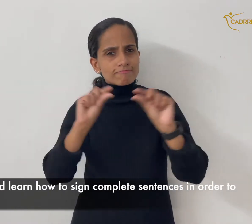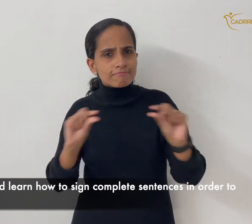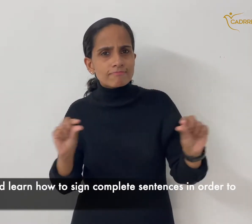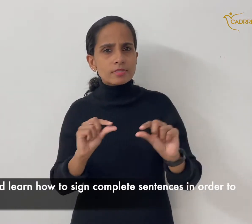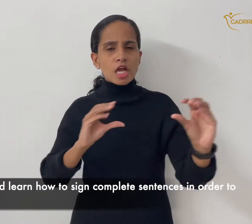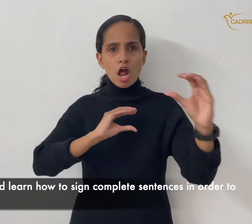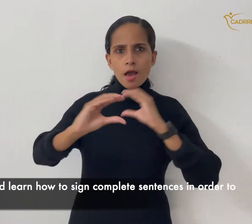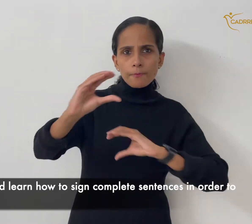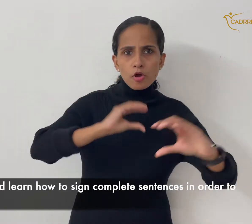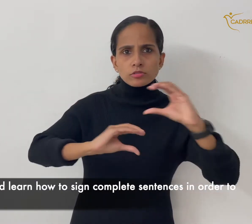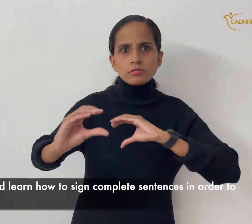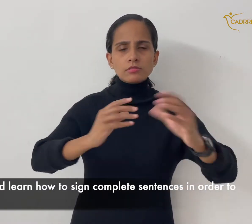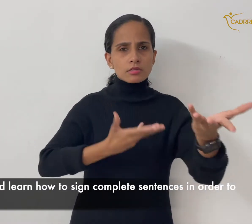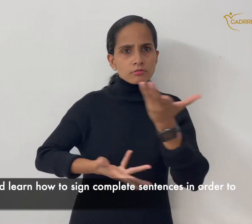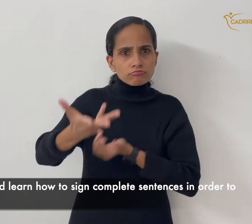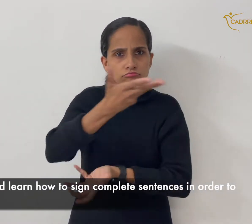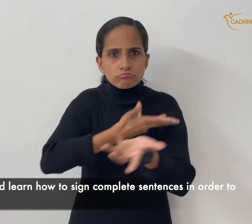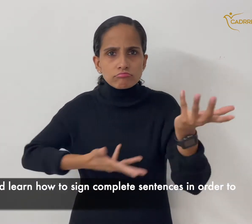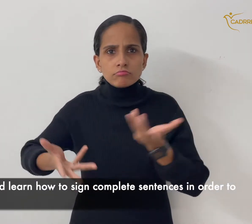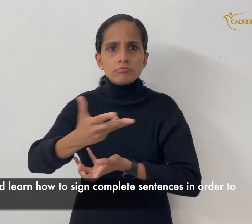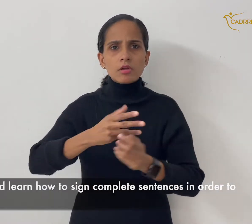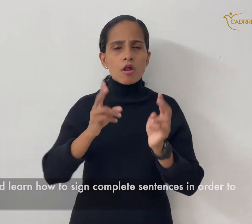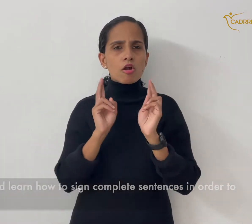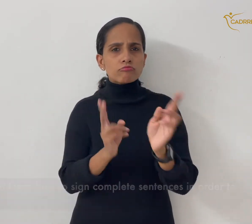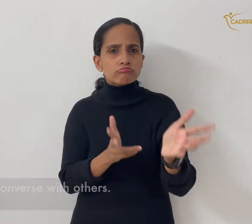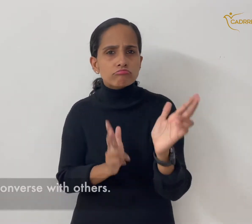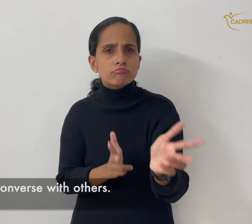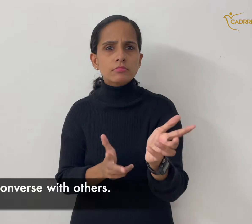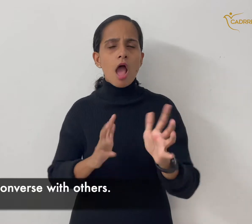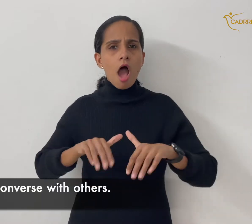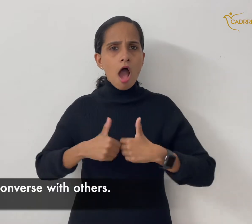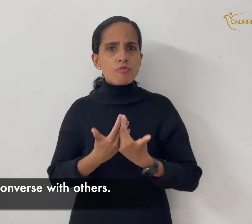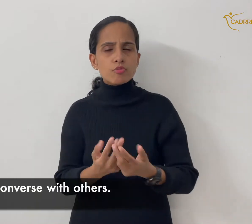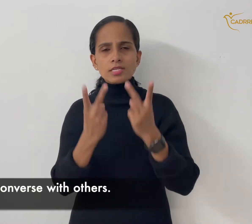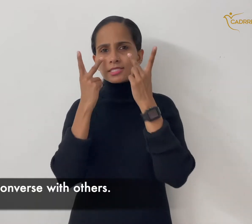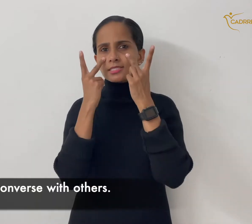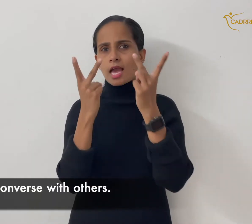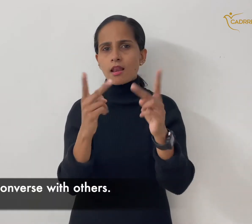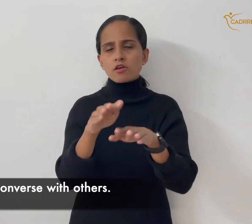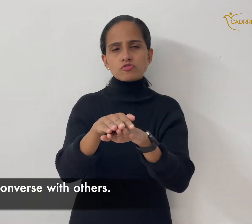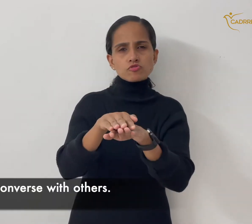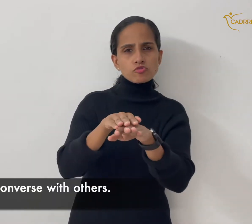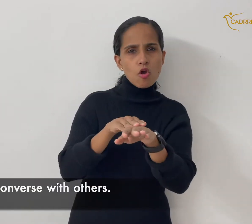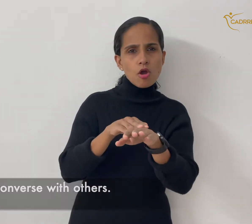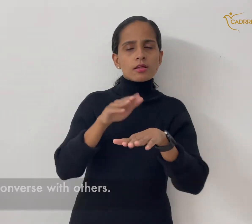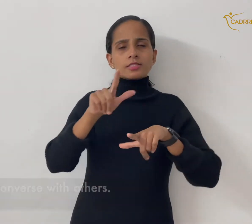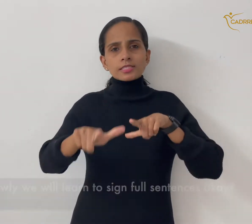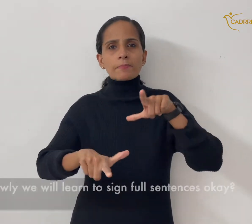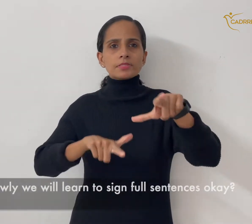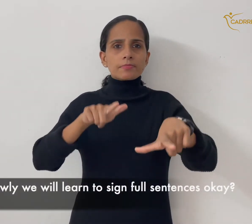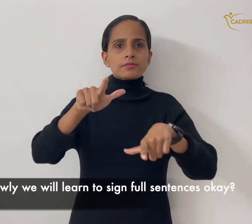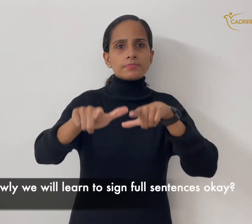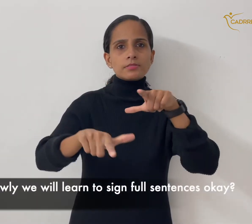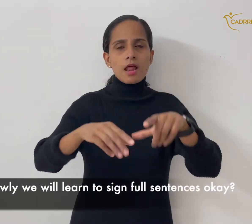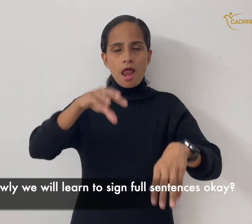sentences in order to communicate and converse with others. Step by step and